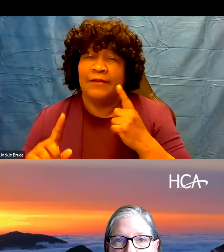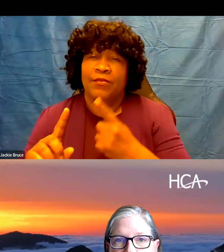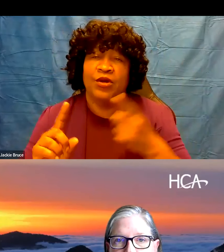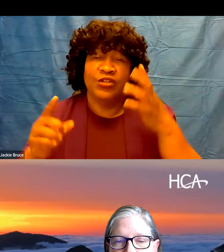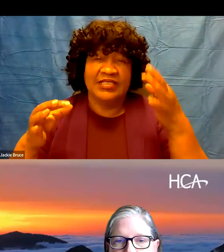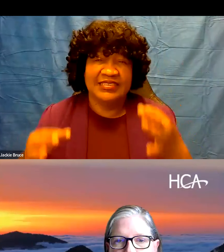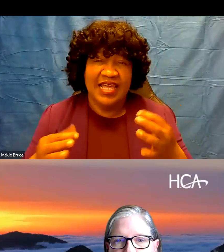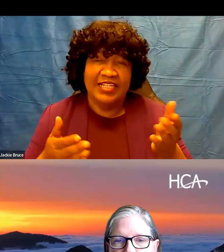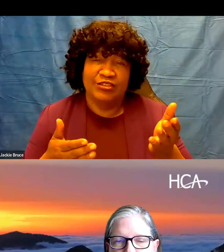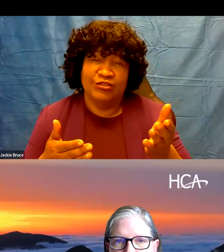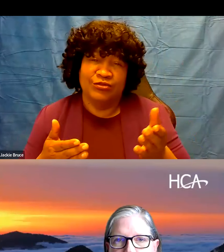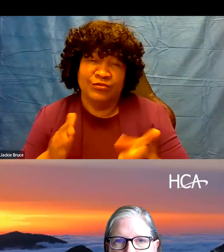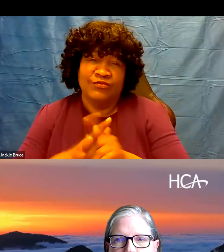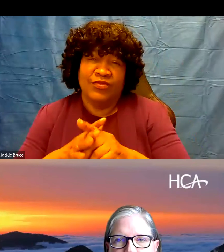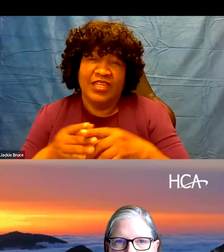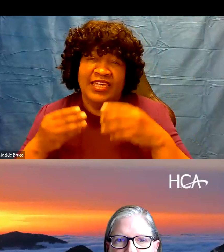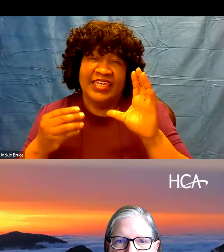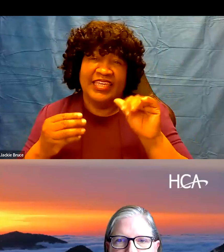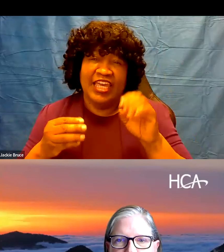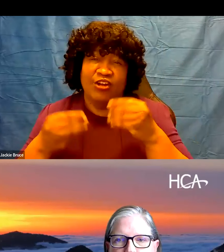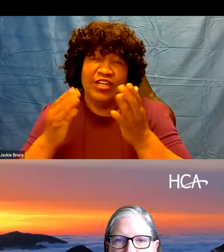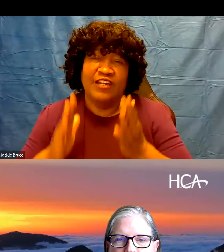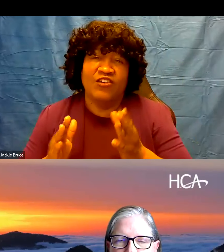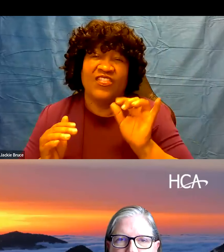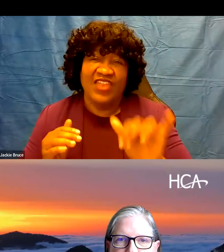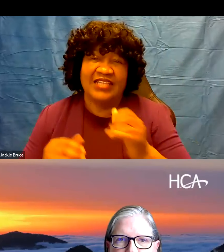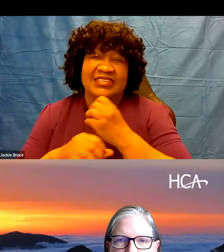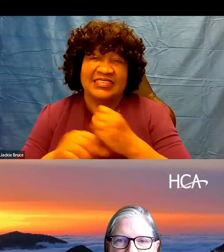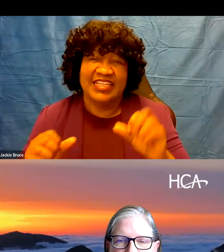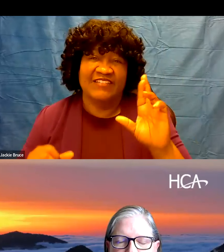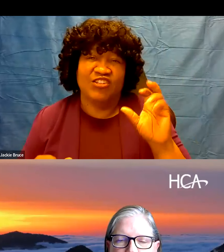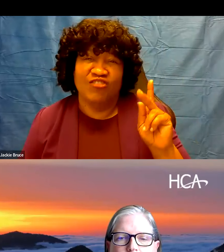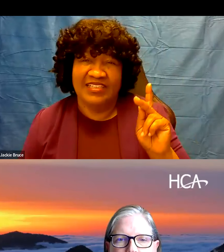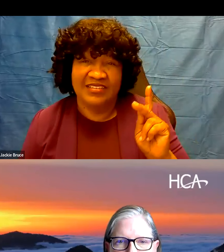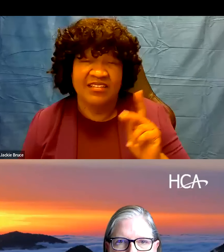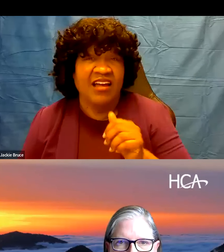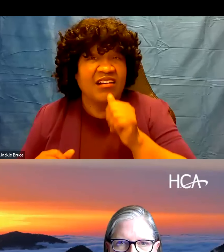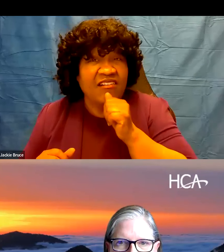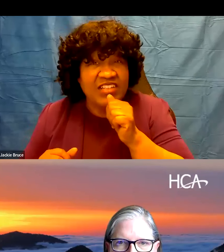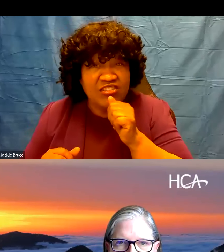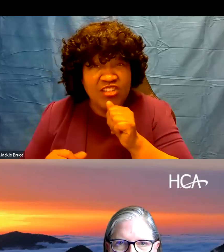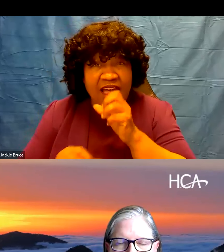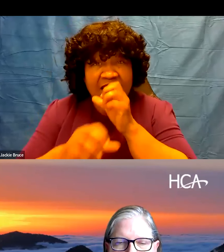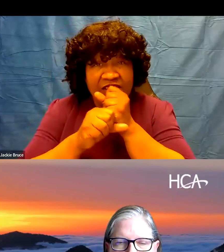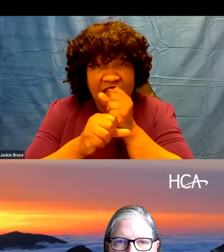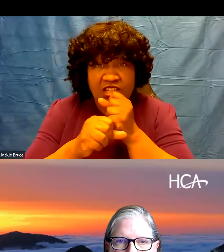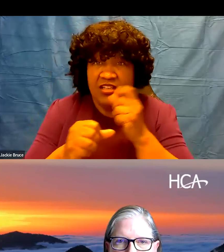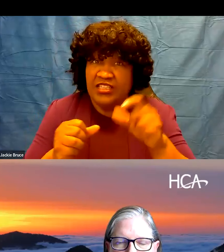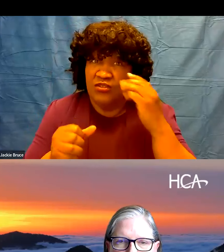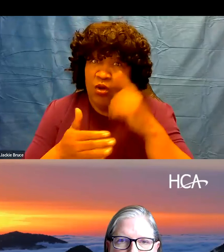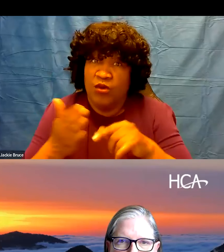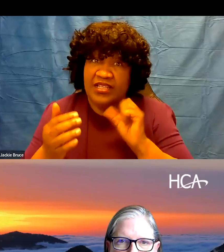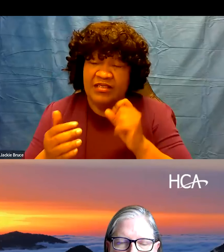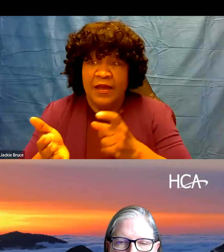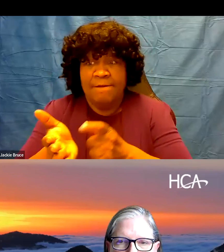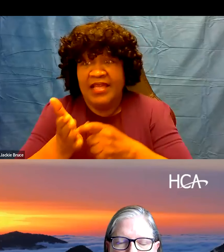to bring a caregiver in, is when you have a safety risk. So you have limits of confidentiality. The youth is aware of what those are, including